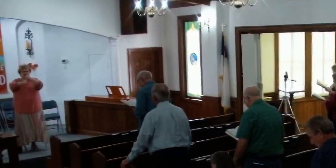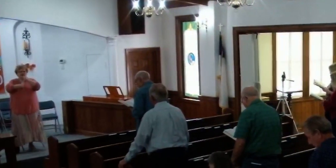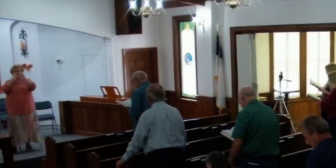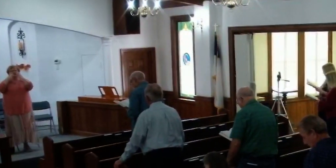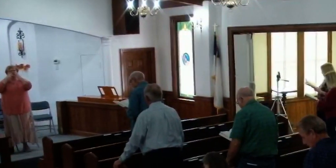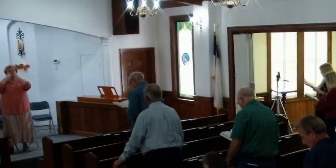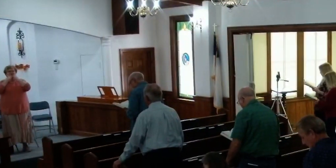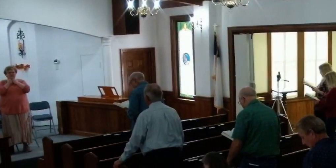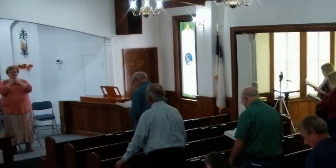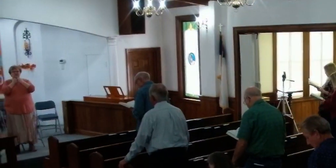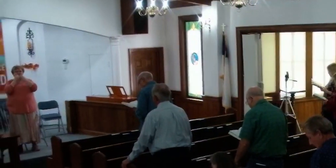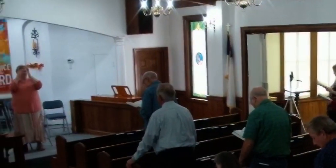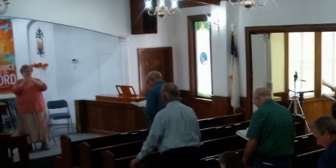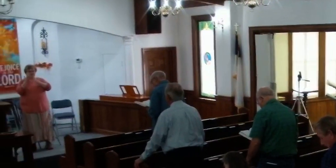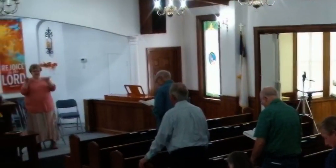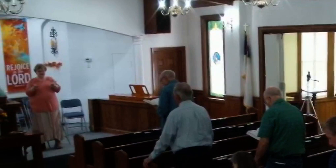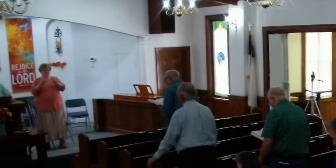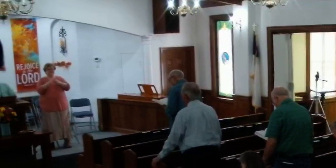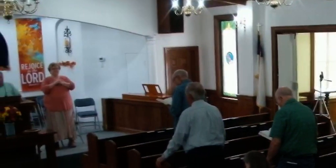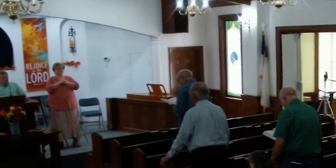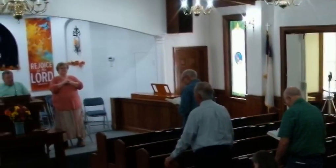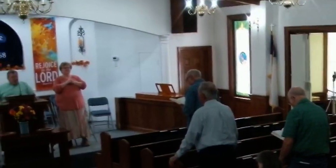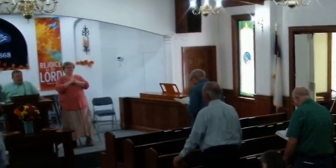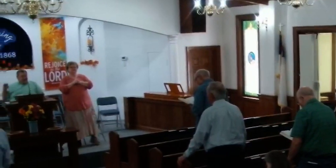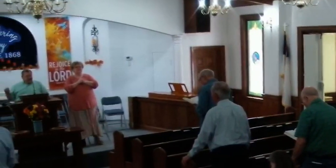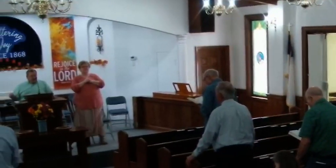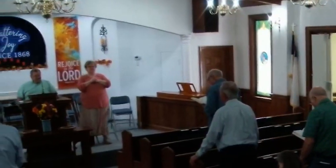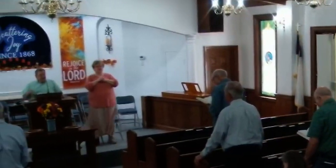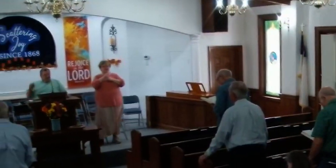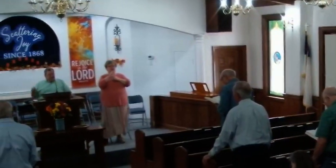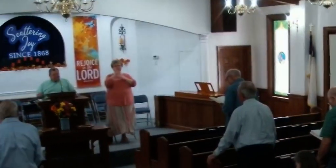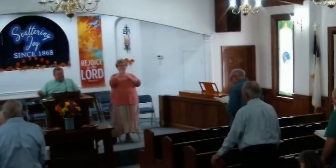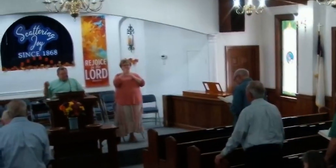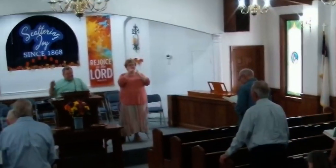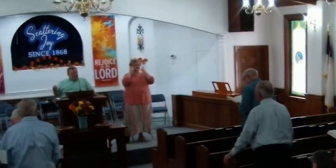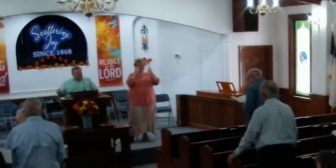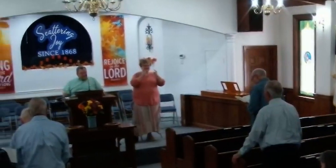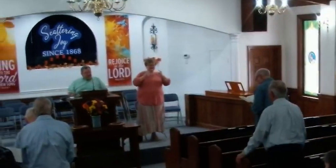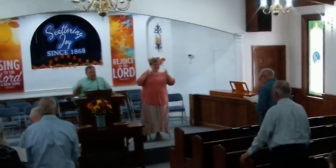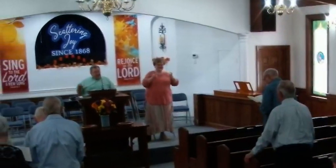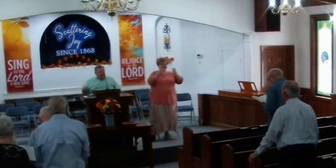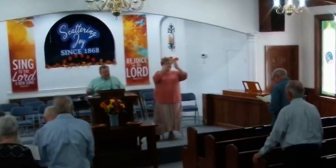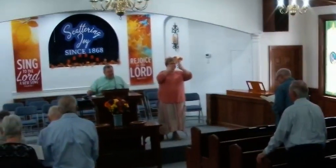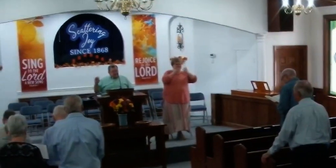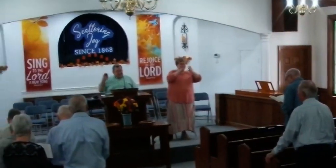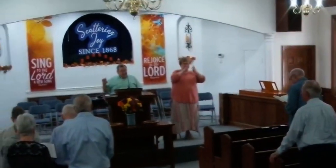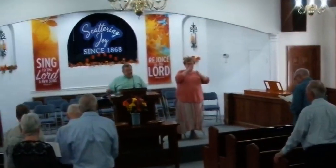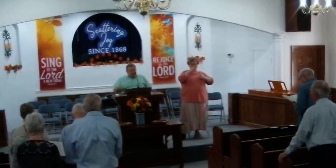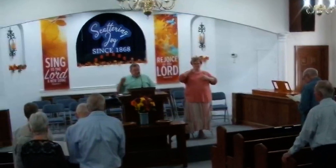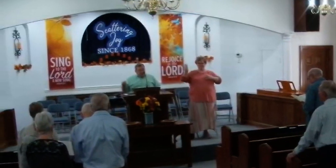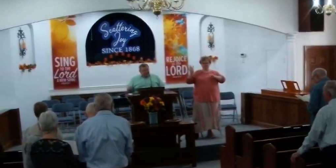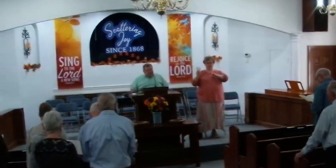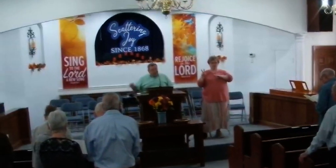vows renew. Turn away from sin and sadness.